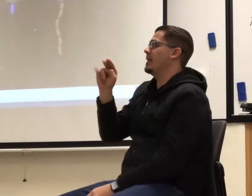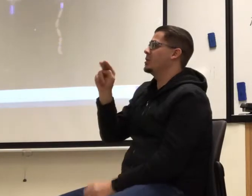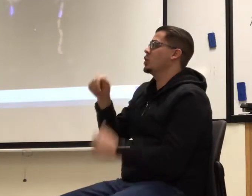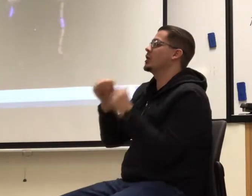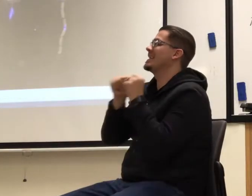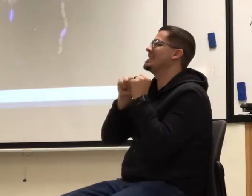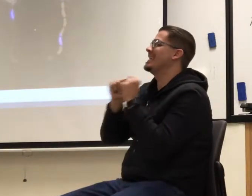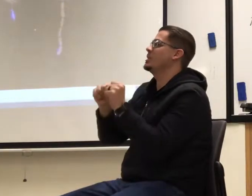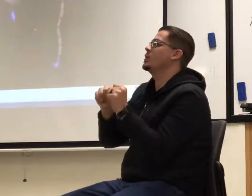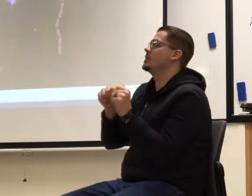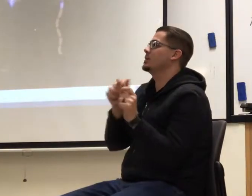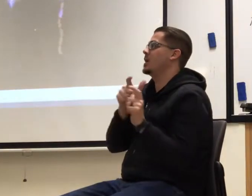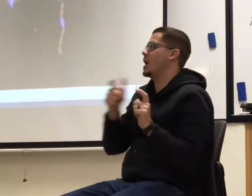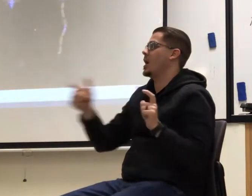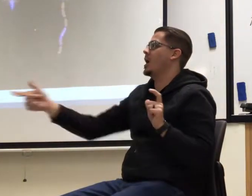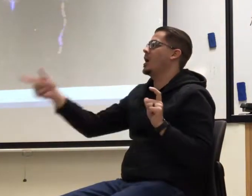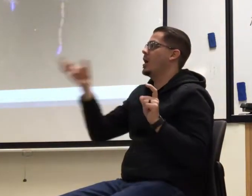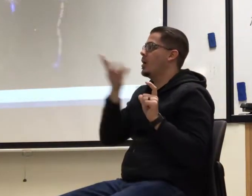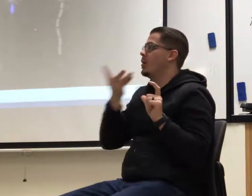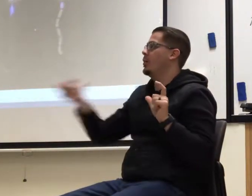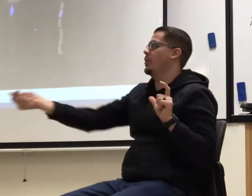continuous propagation.